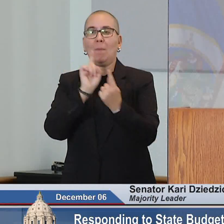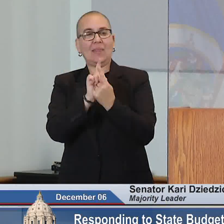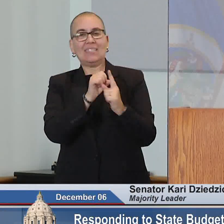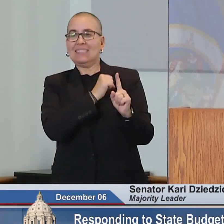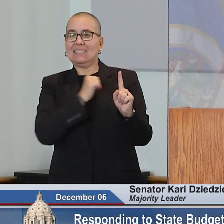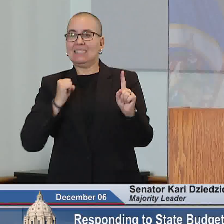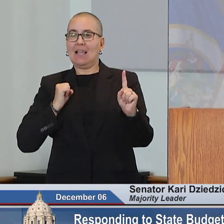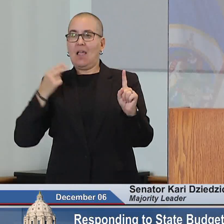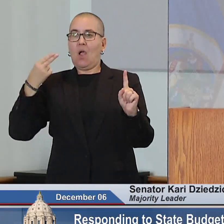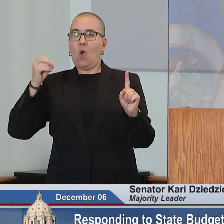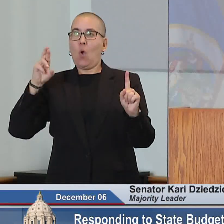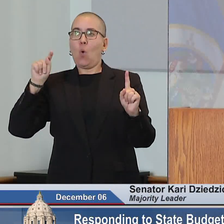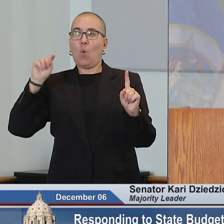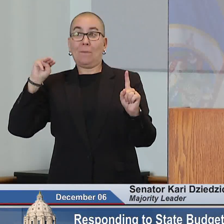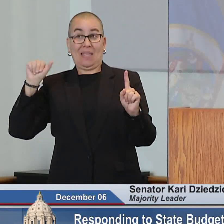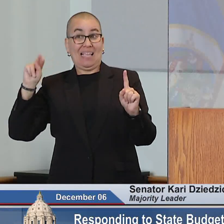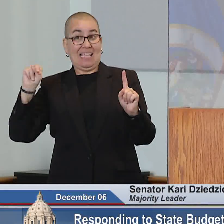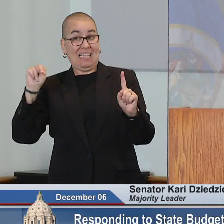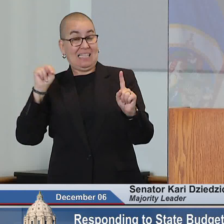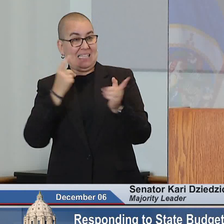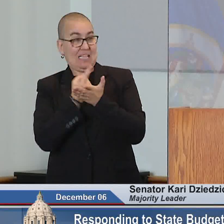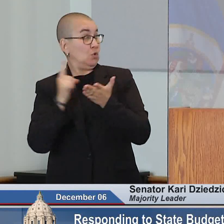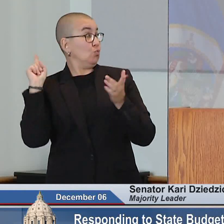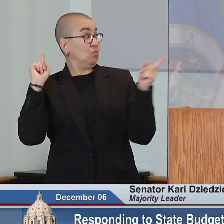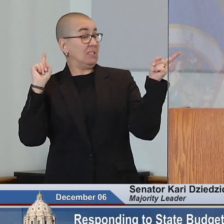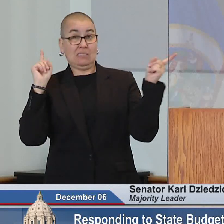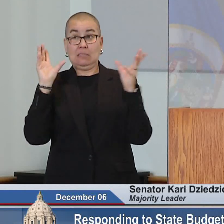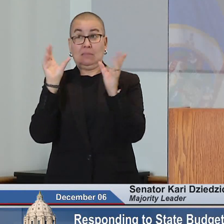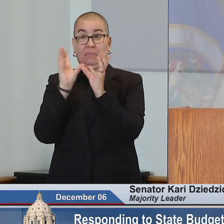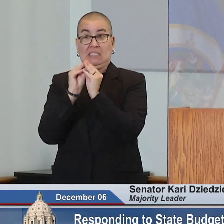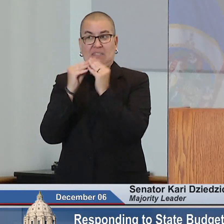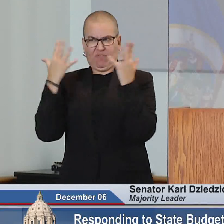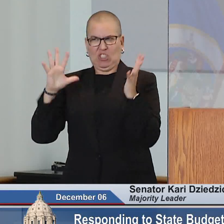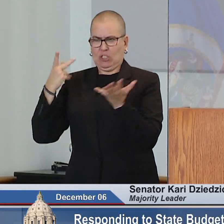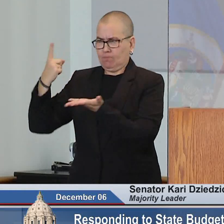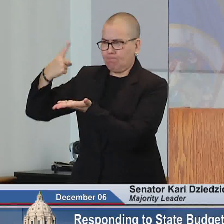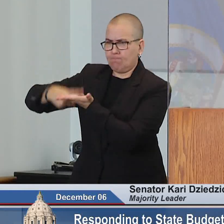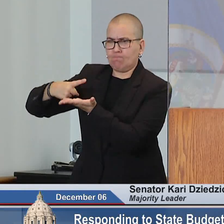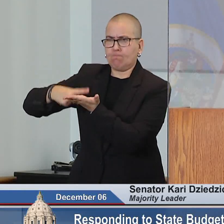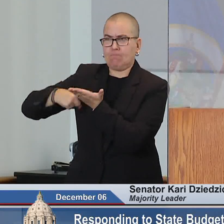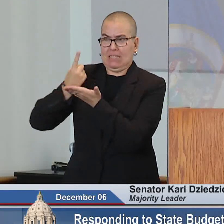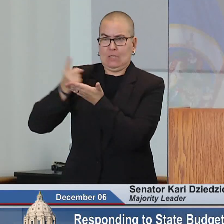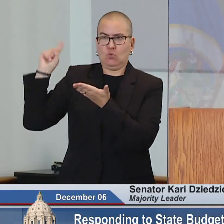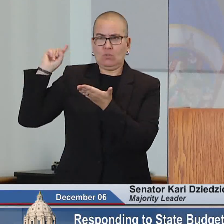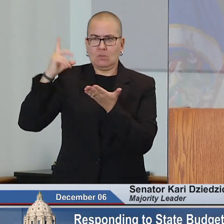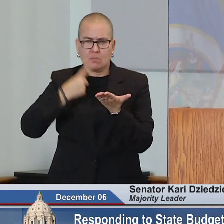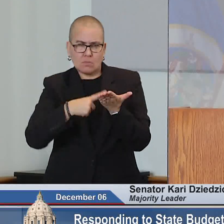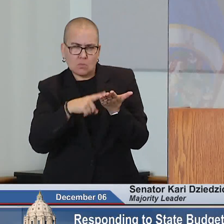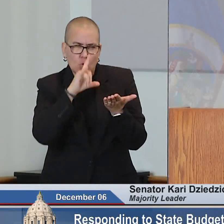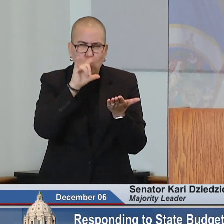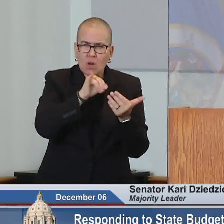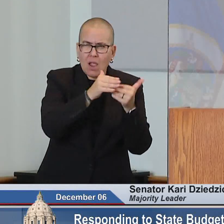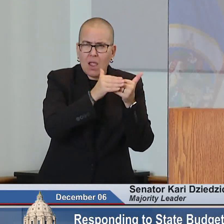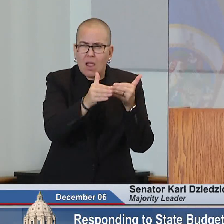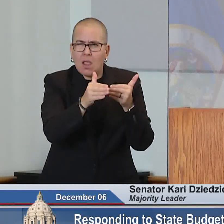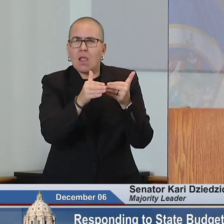those discussions on should we move some things earlier than later and trying to figure out what that process looks like. And we're also looking at starting at the end of session and